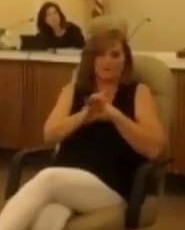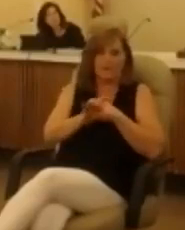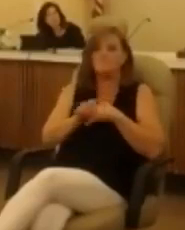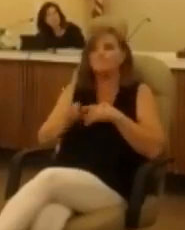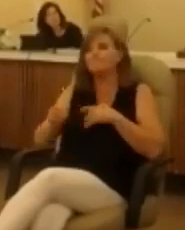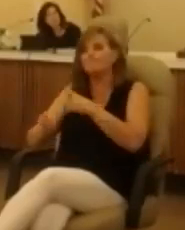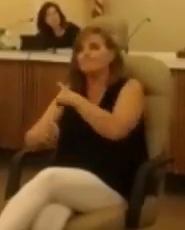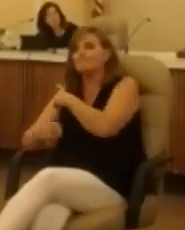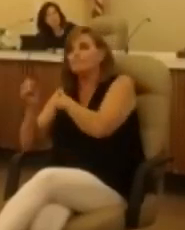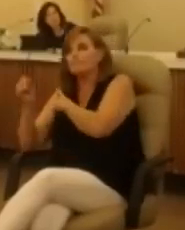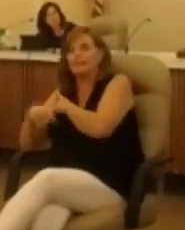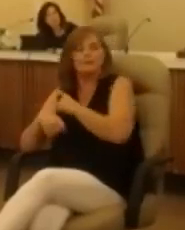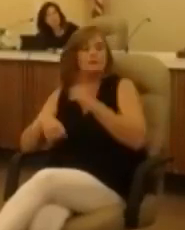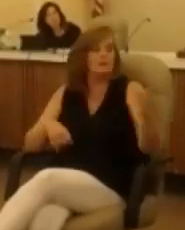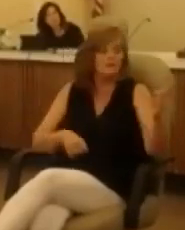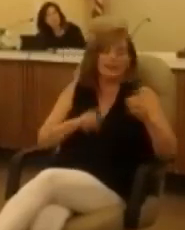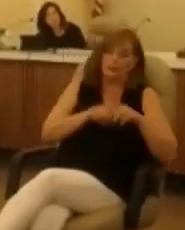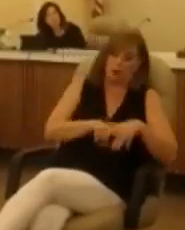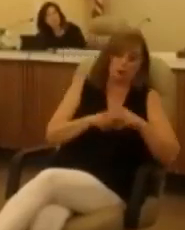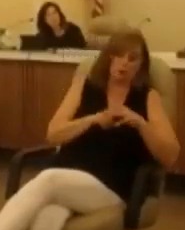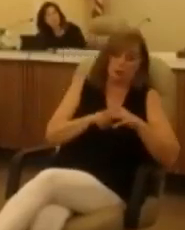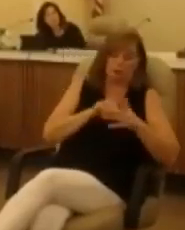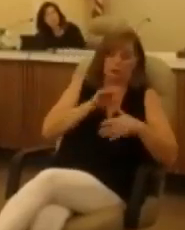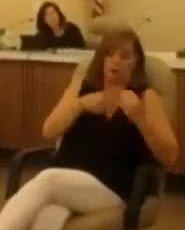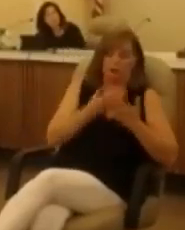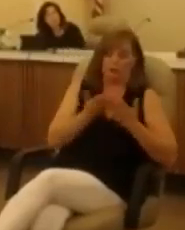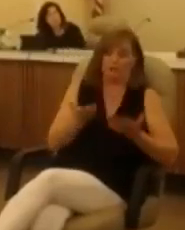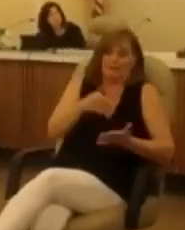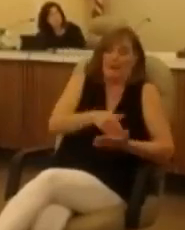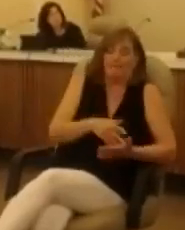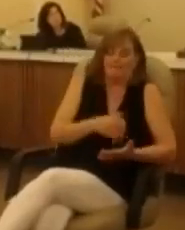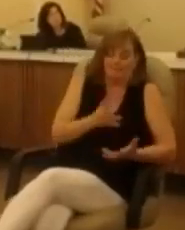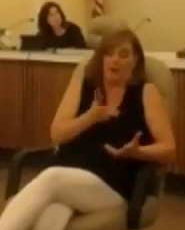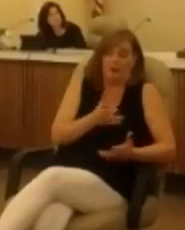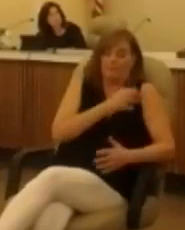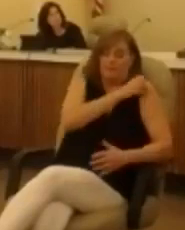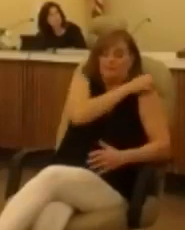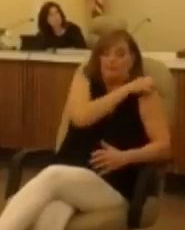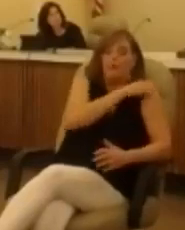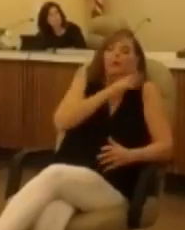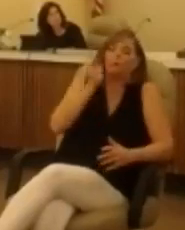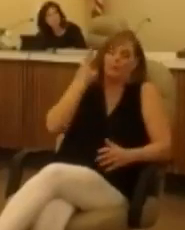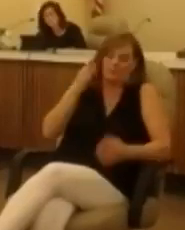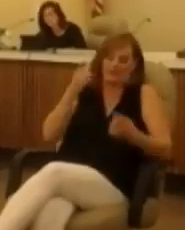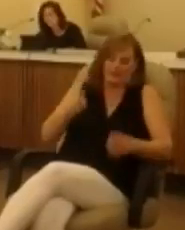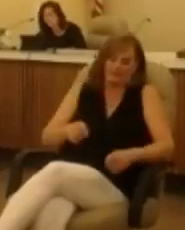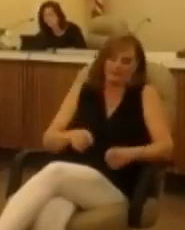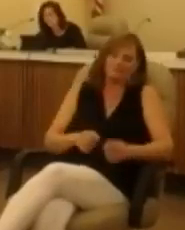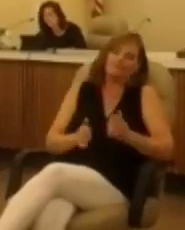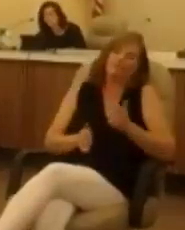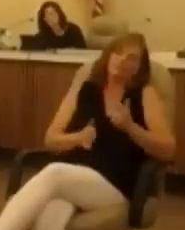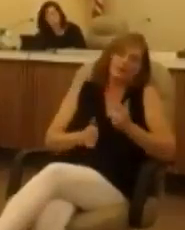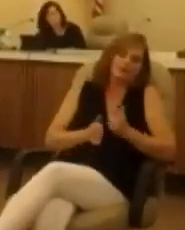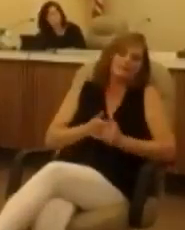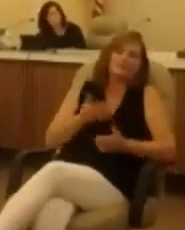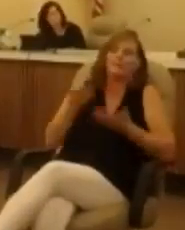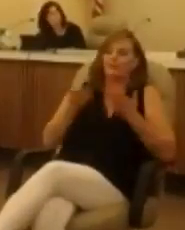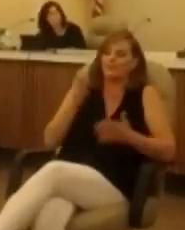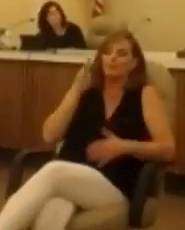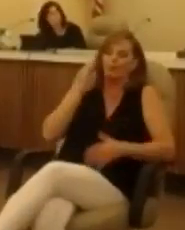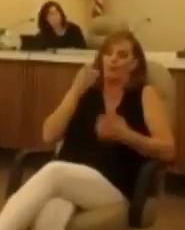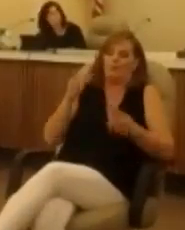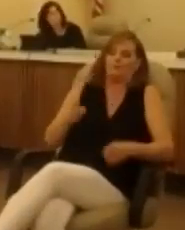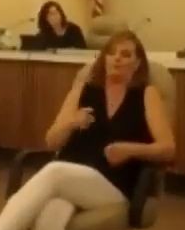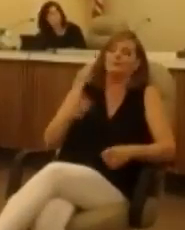Yep, you could restart the whole thing if you Right. wanted to. But Yeah. otherwise, yes, what would happen is, again, the most likely scenario is he would just